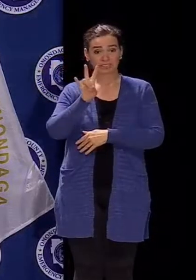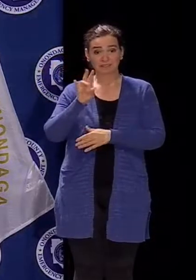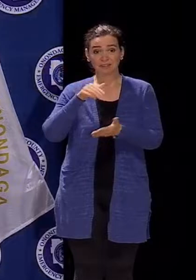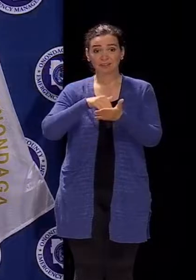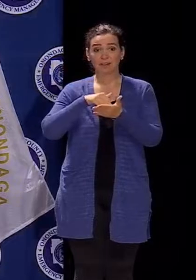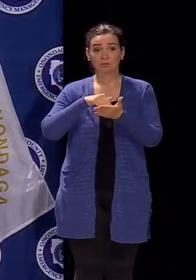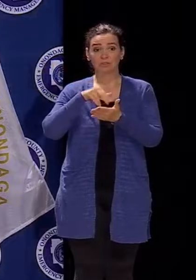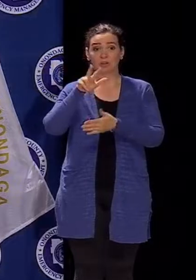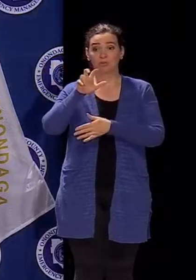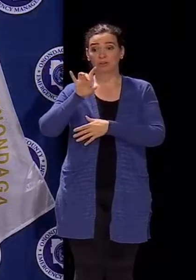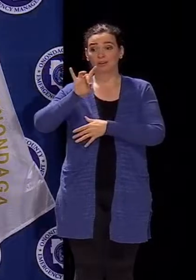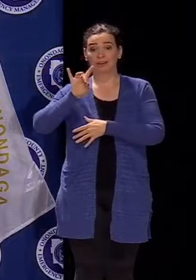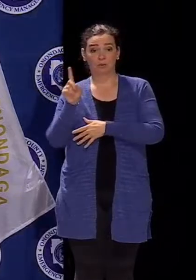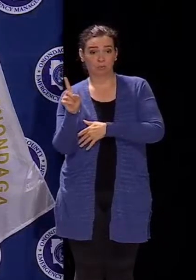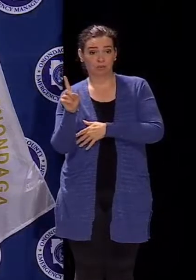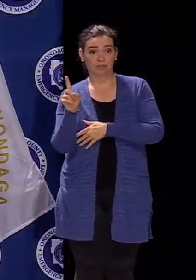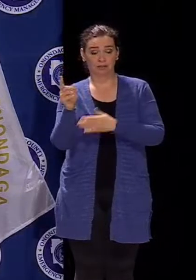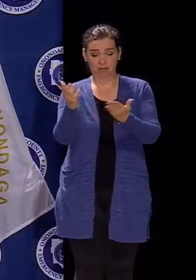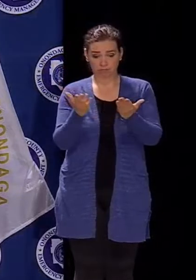37,389 tests have been returned.